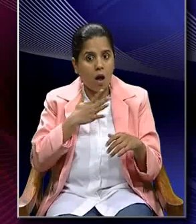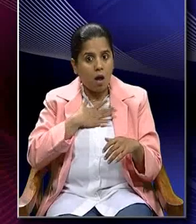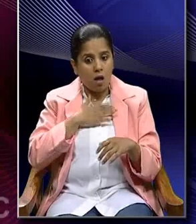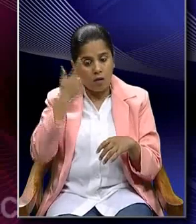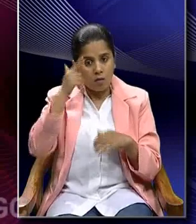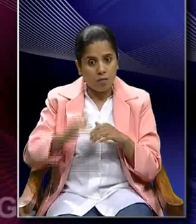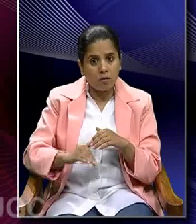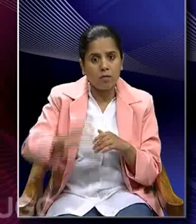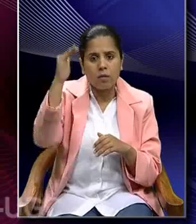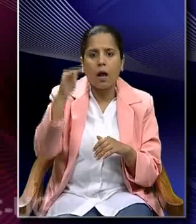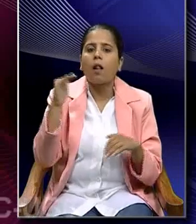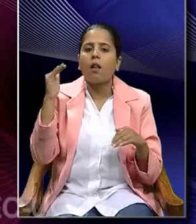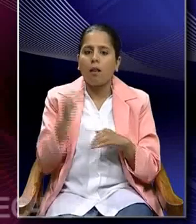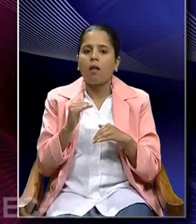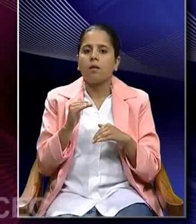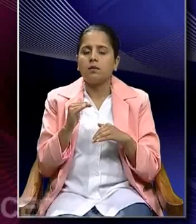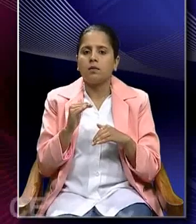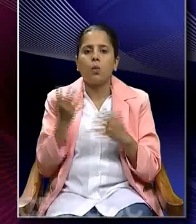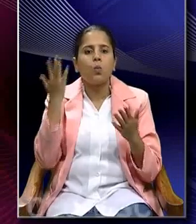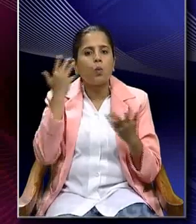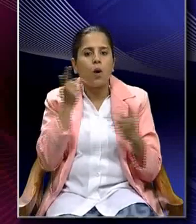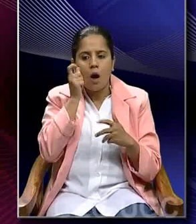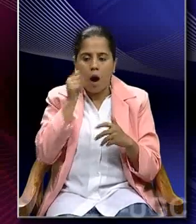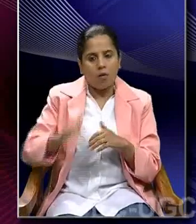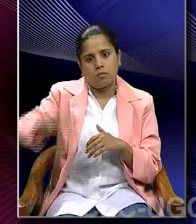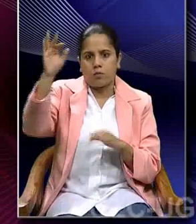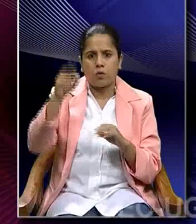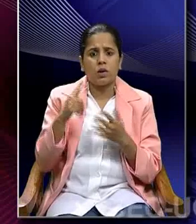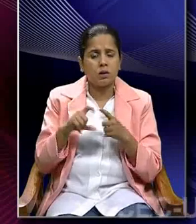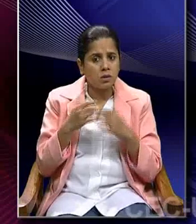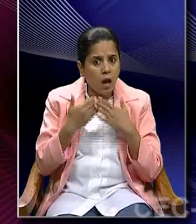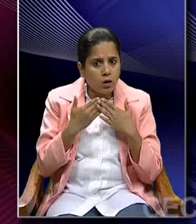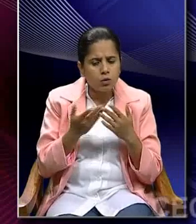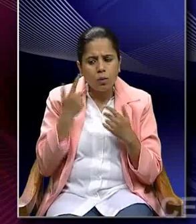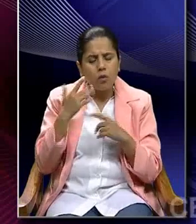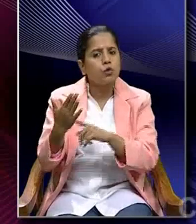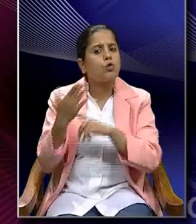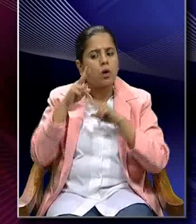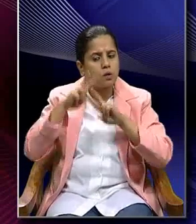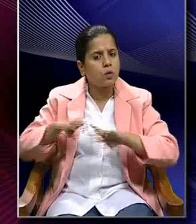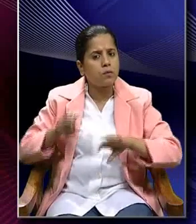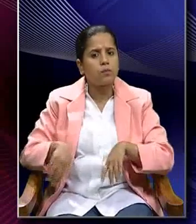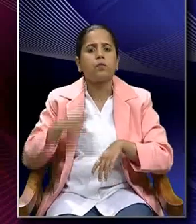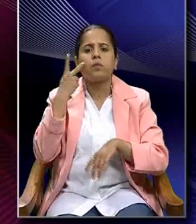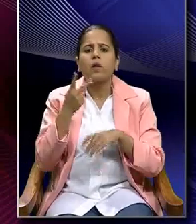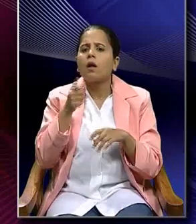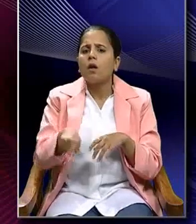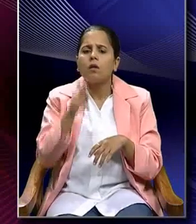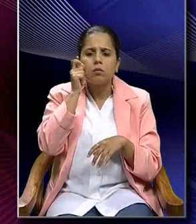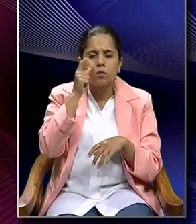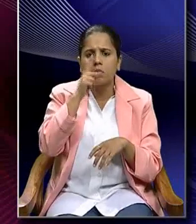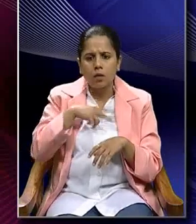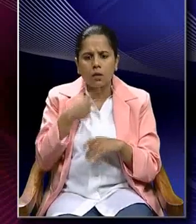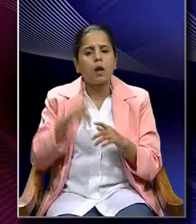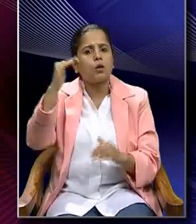girl child is less, because there are studies which show gender differences when is a